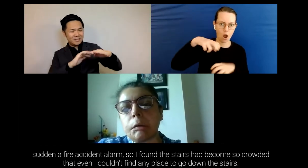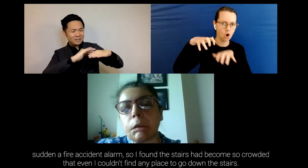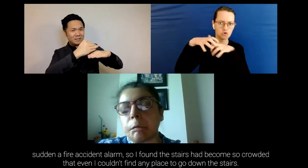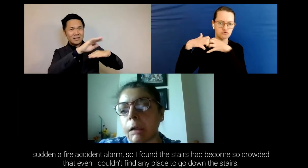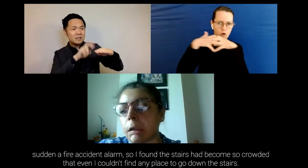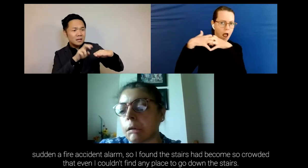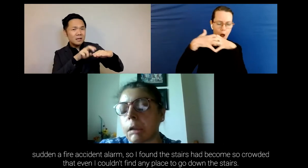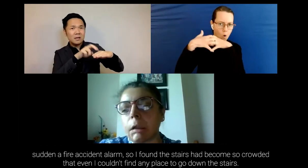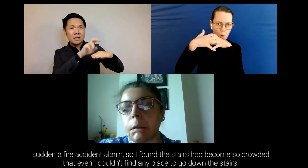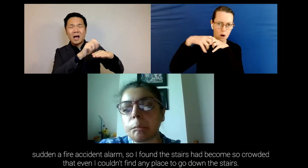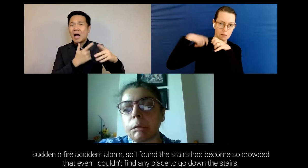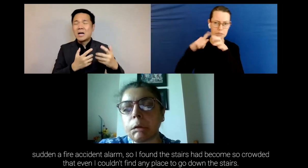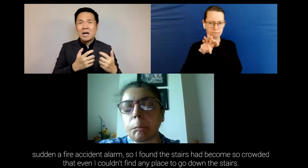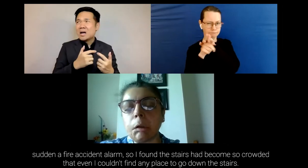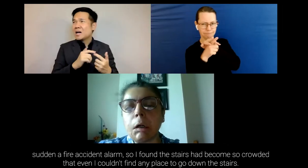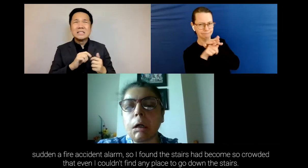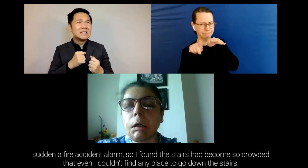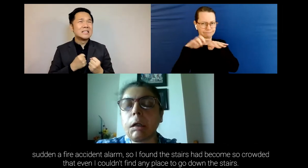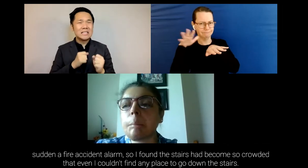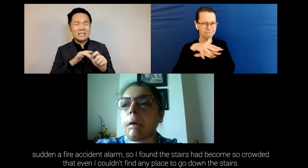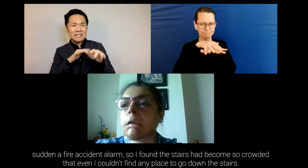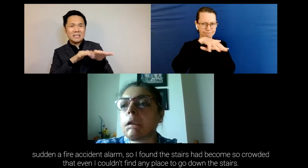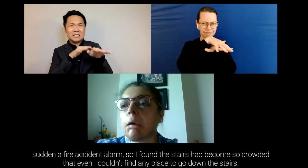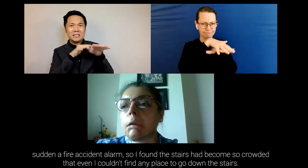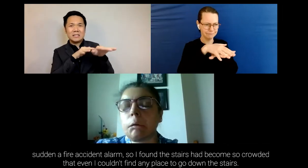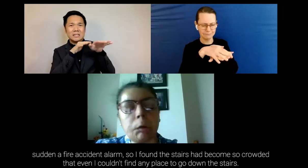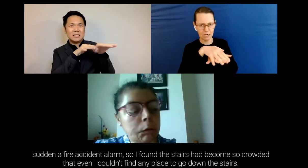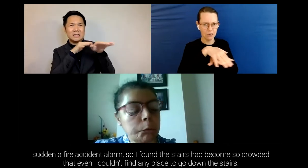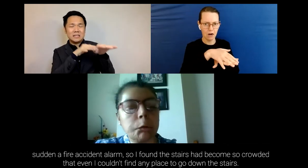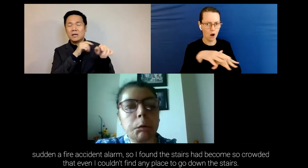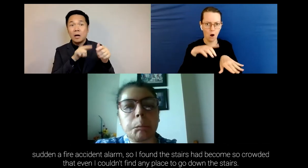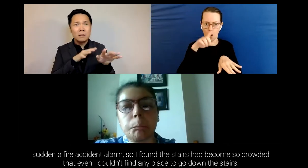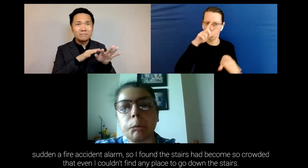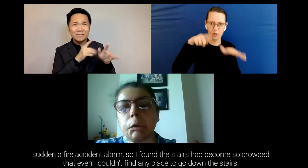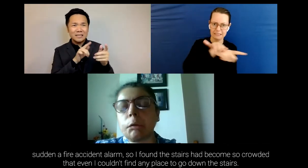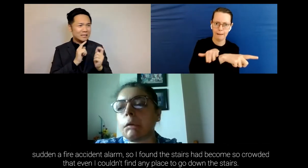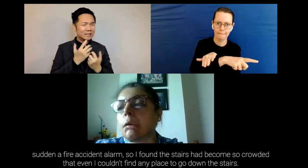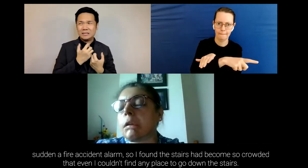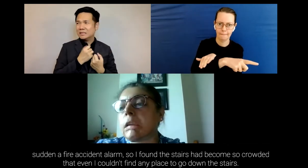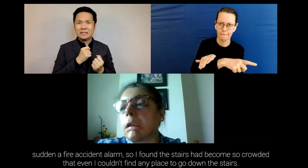even I couldn't find out the any place where I could go